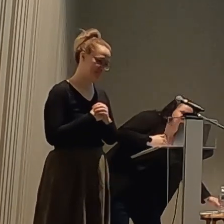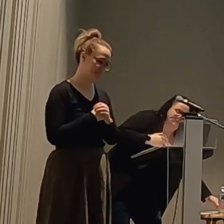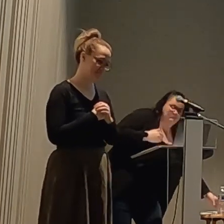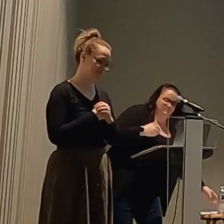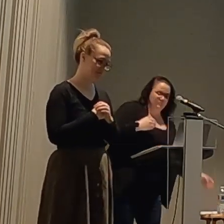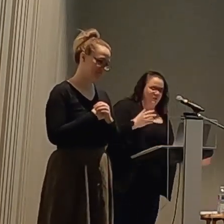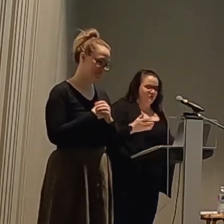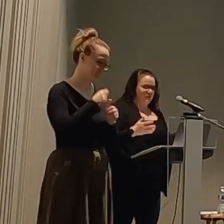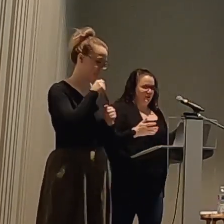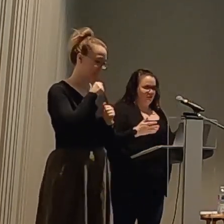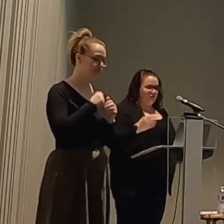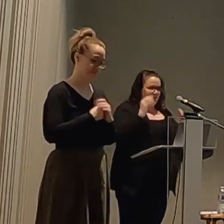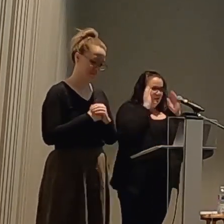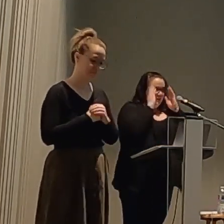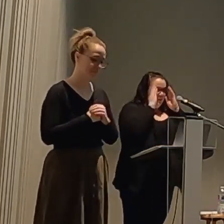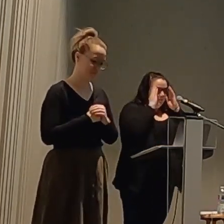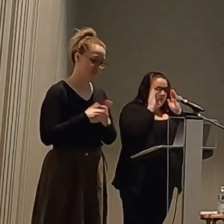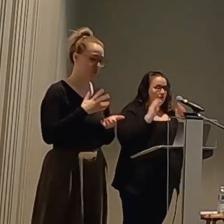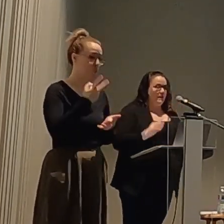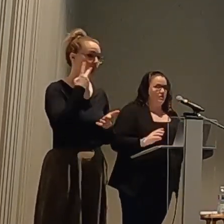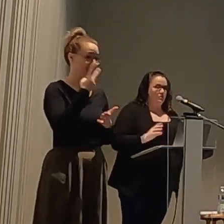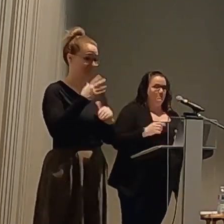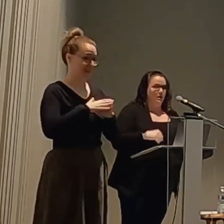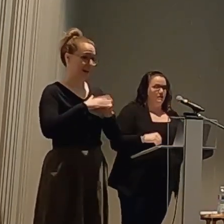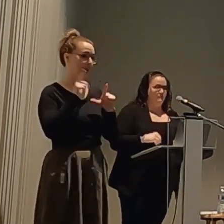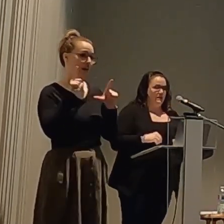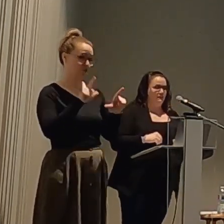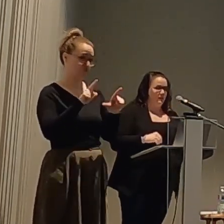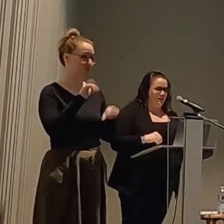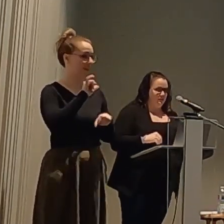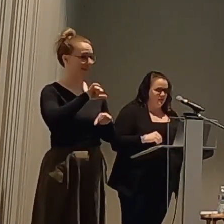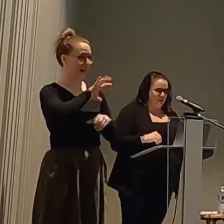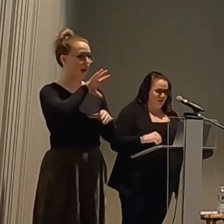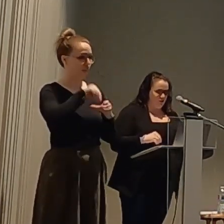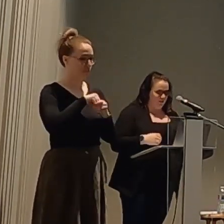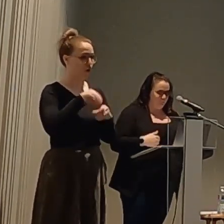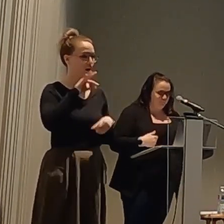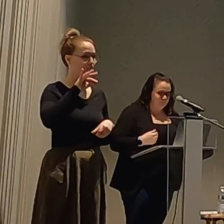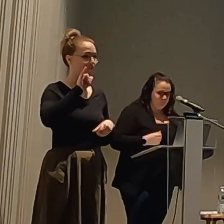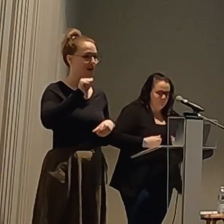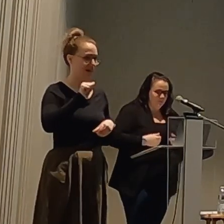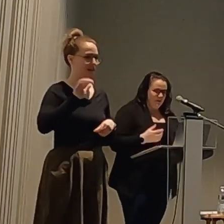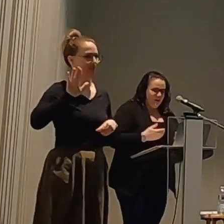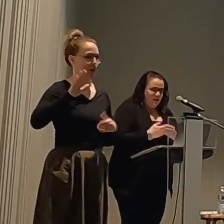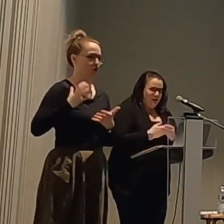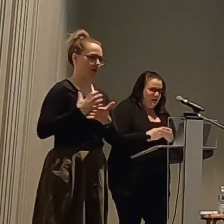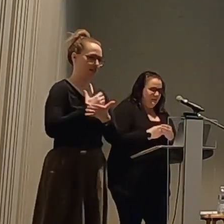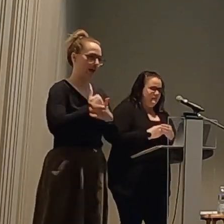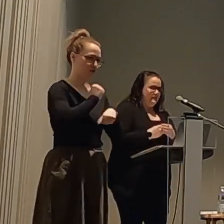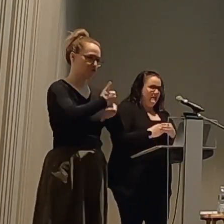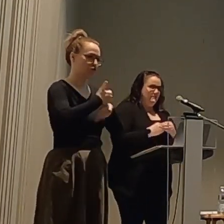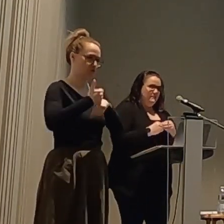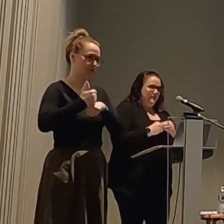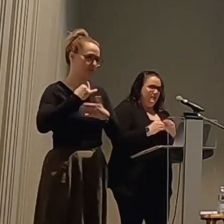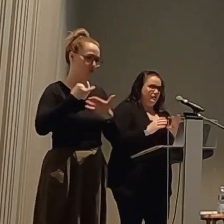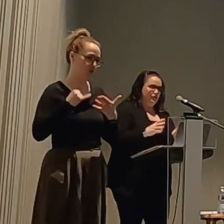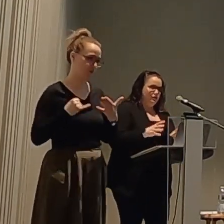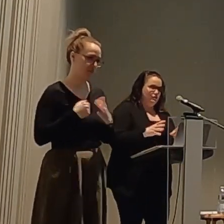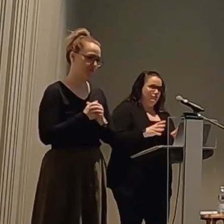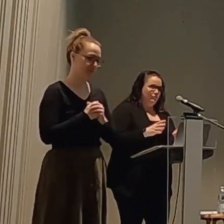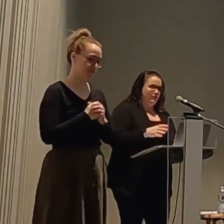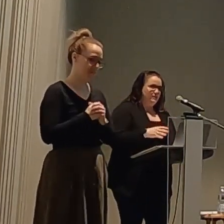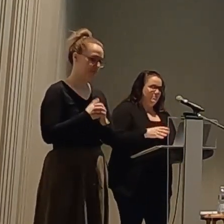So what you see on screen here, these are actually part of the FIA's collection. And they